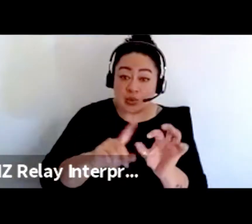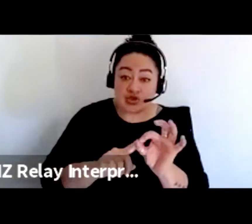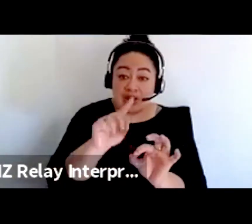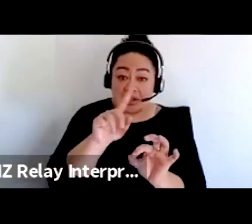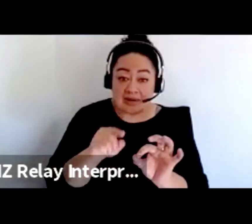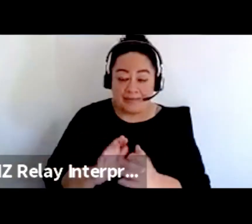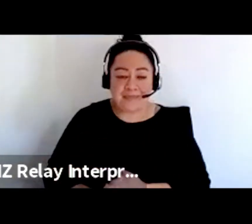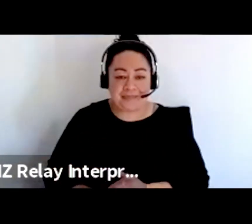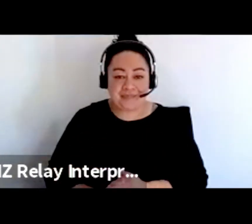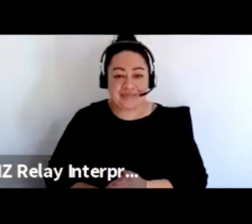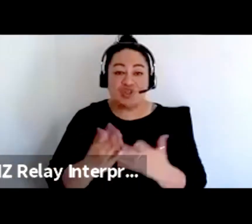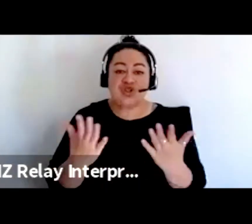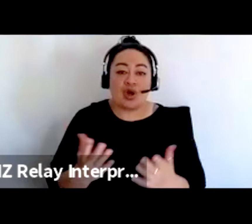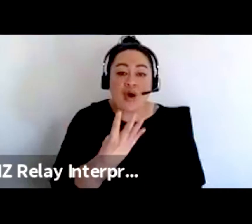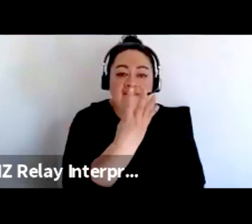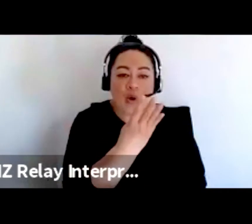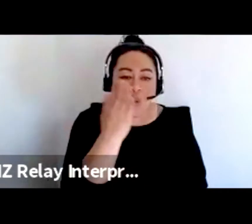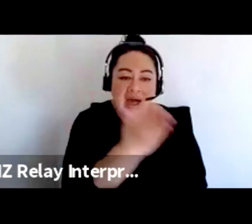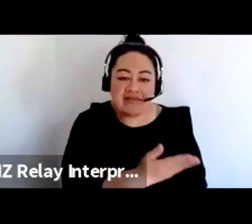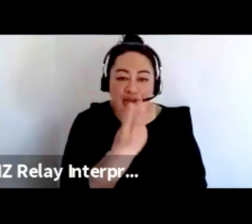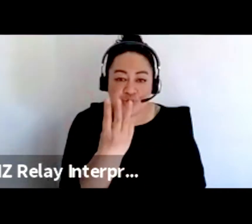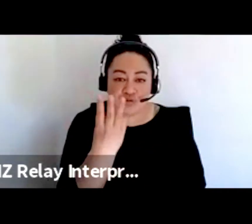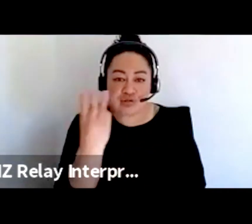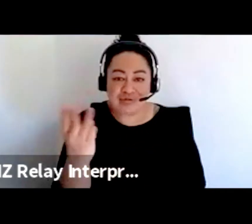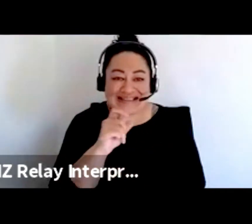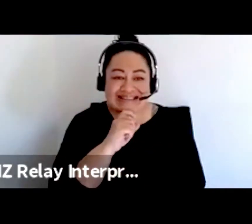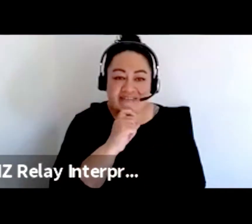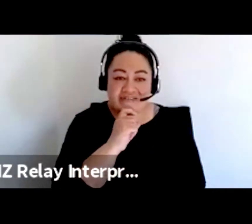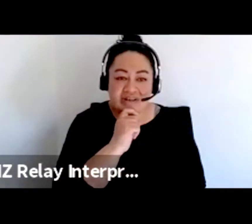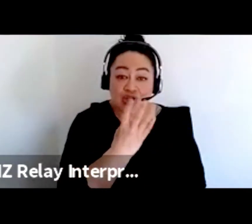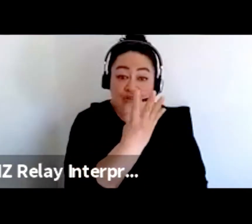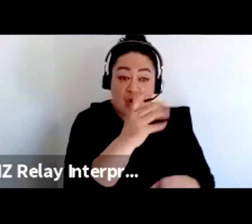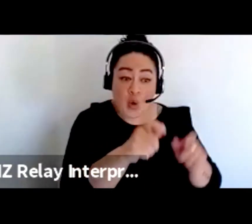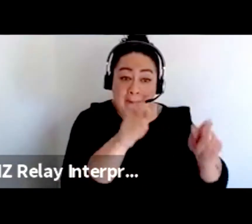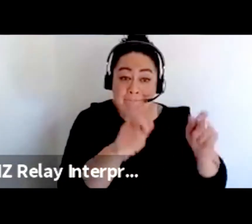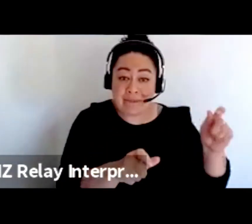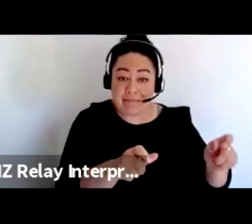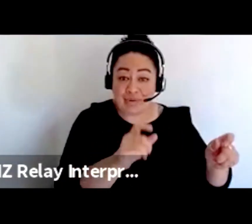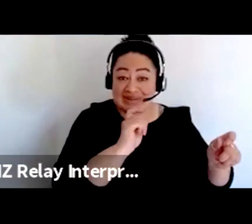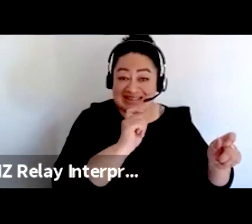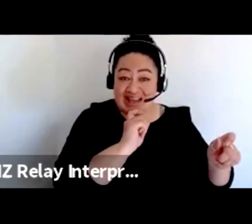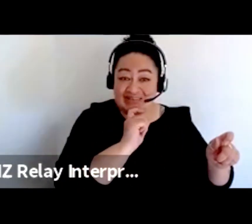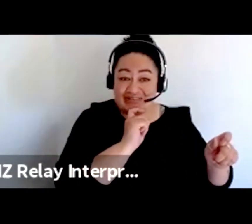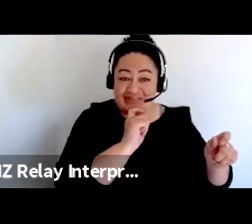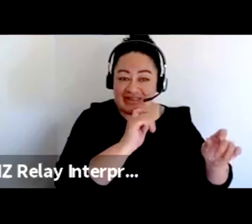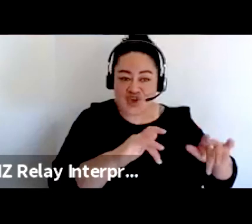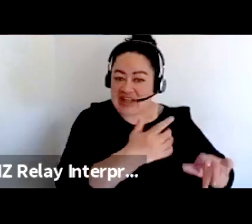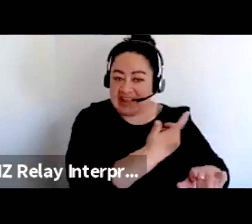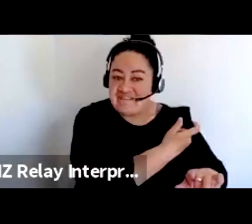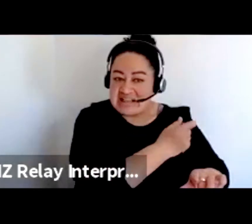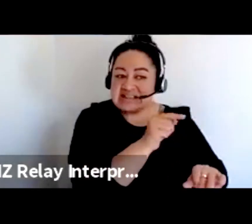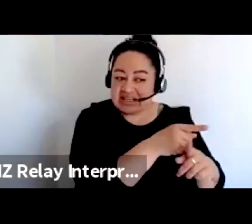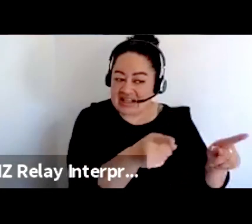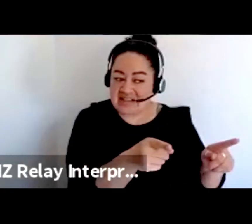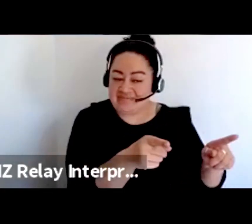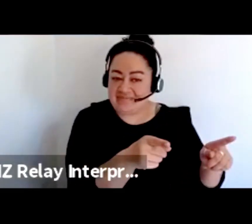So that was 4 out of 33? 4 out of 30 staff. Okay. That's